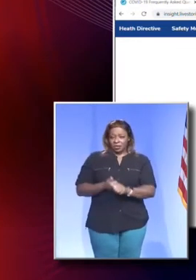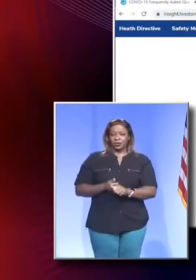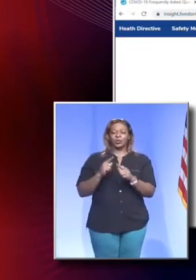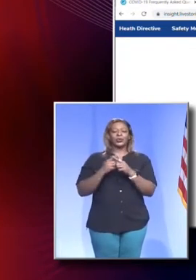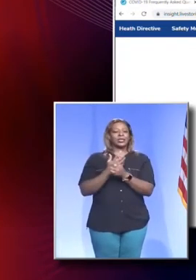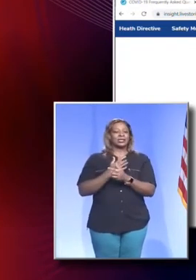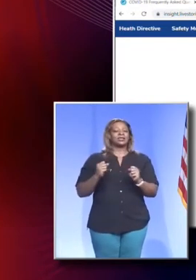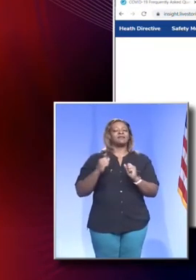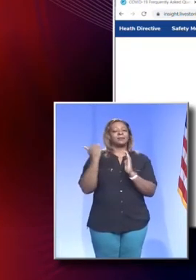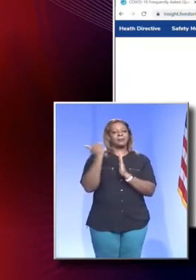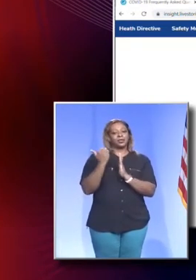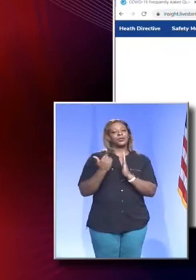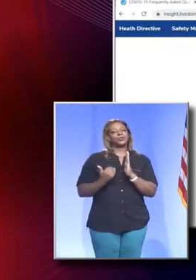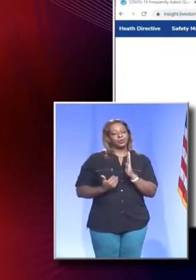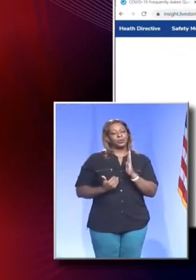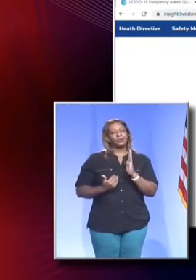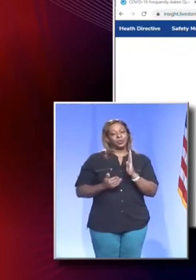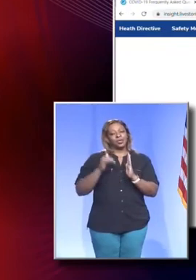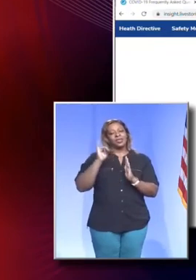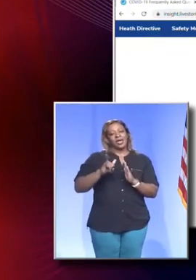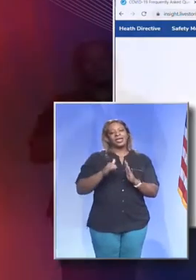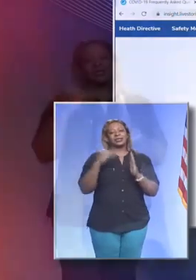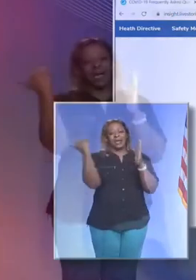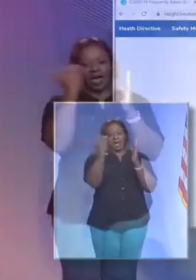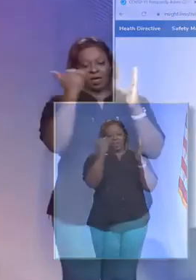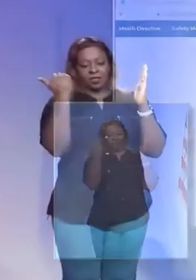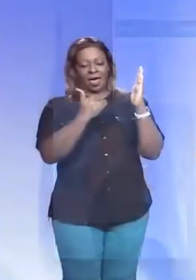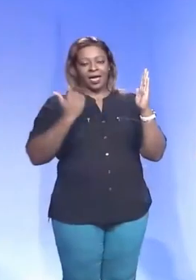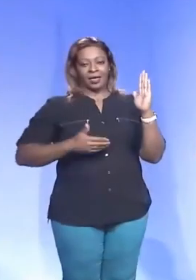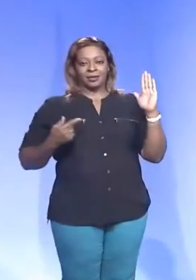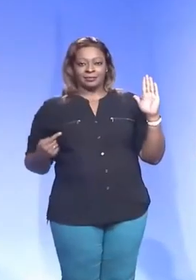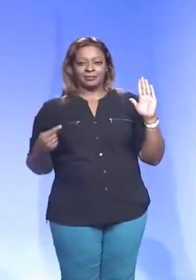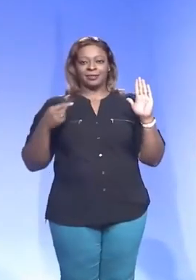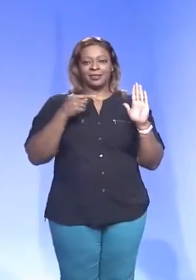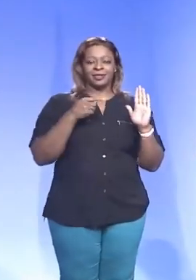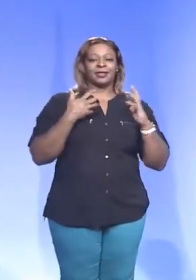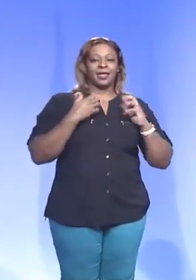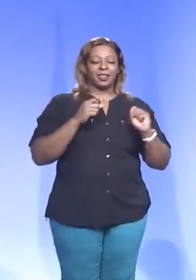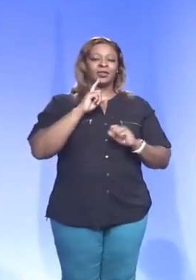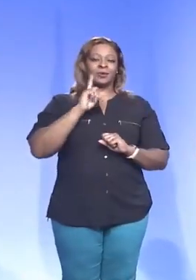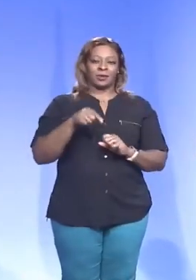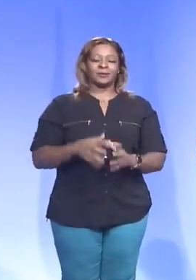safety measures that's outlined in this health directive.